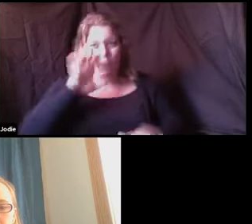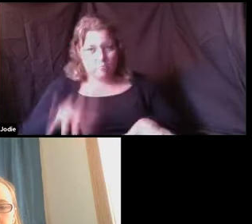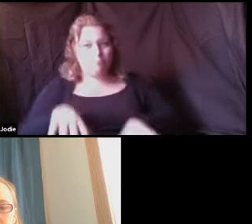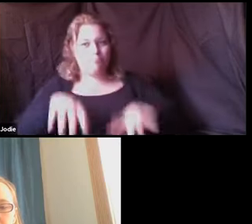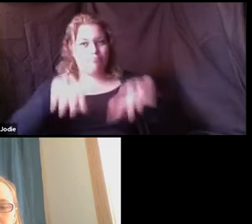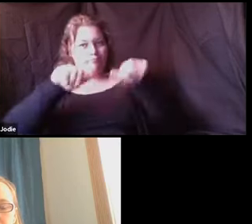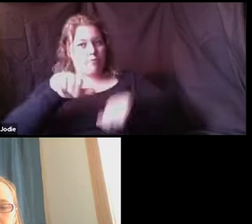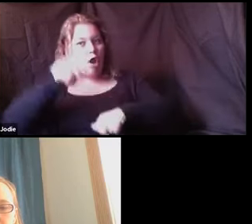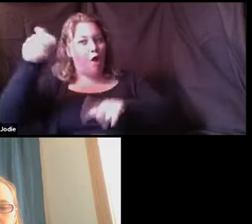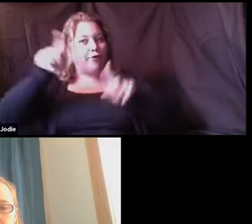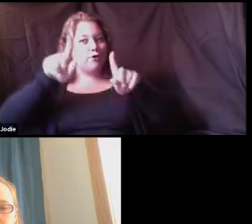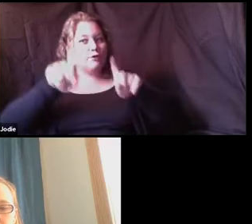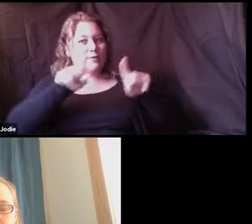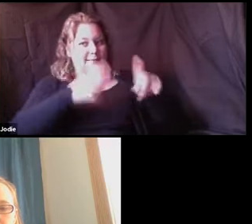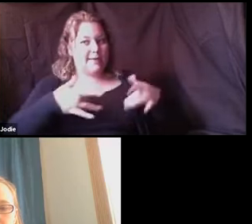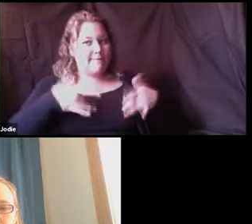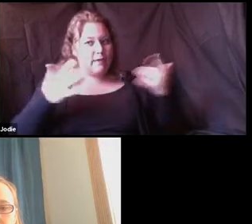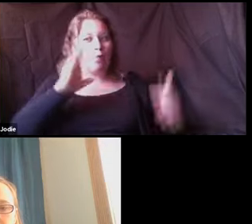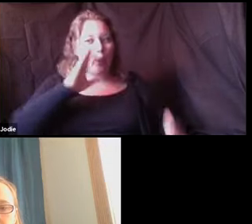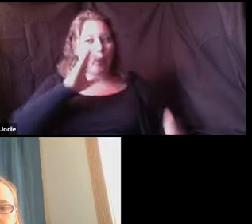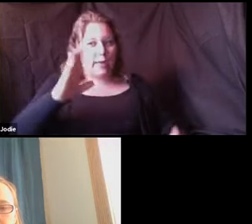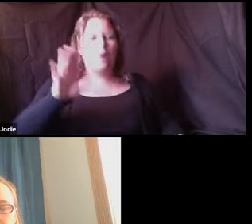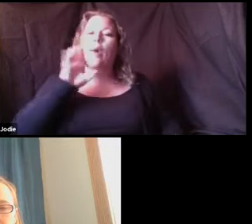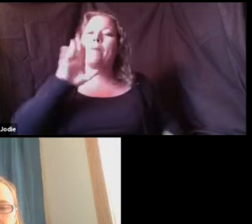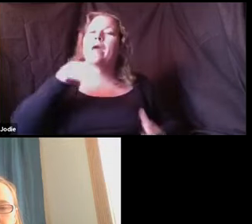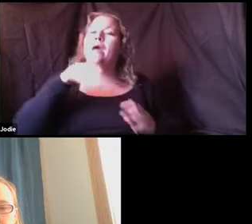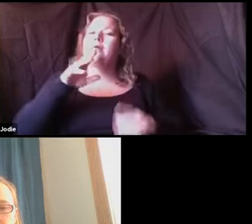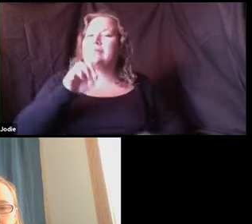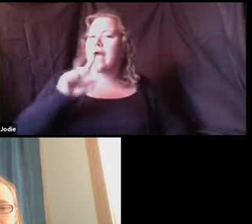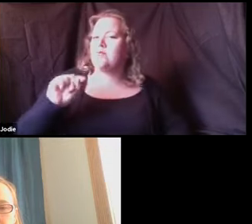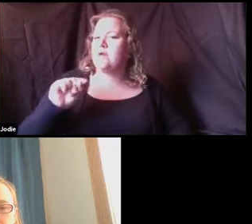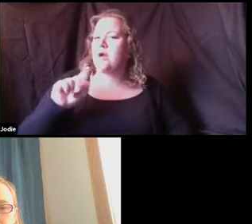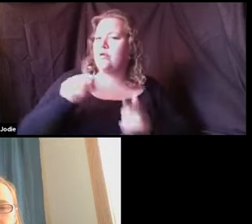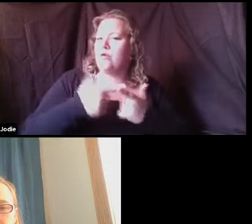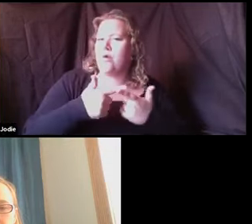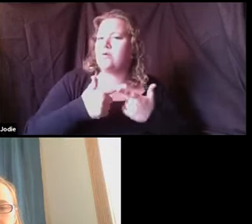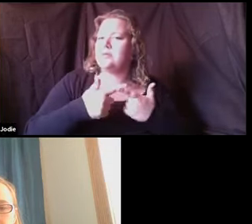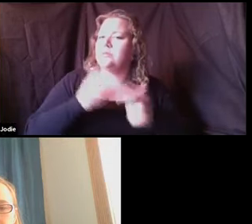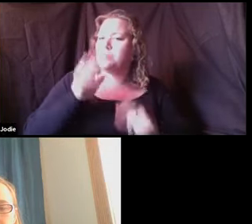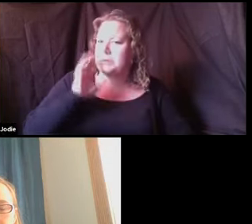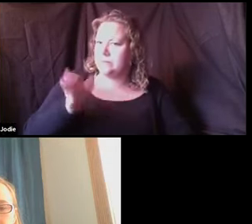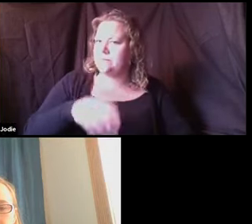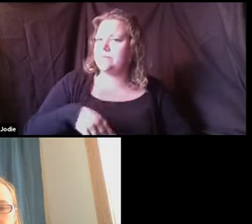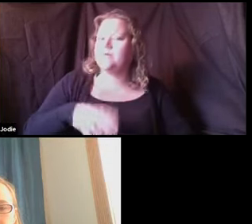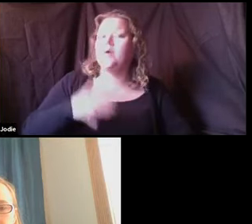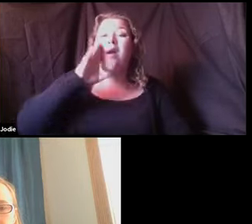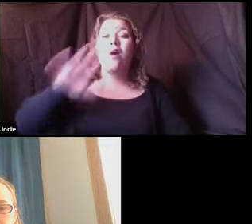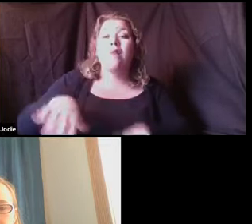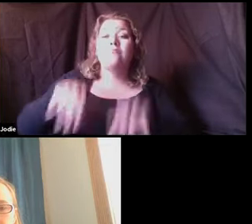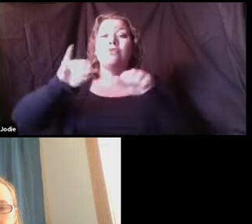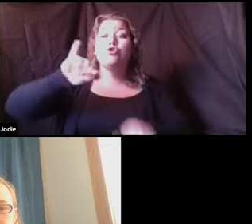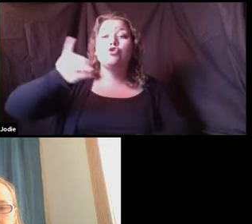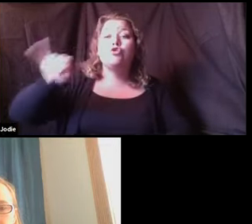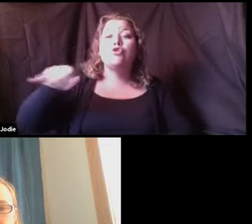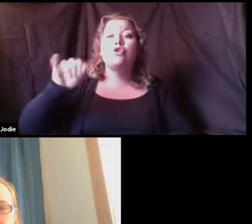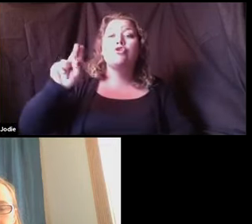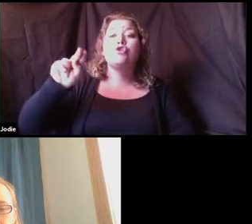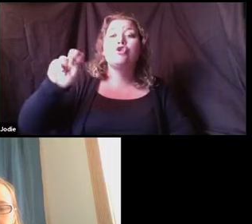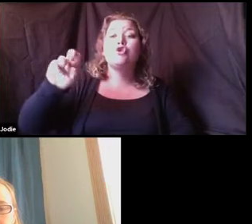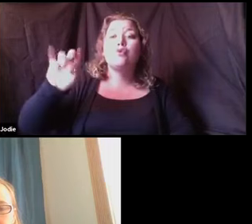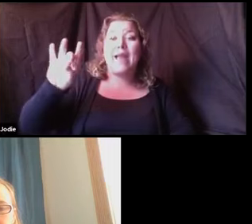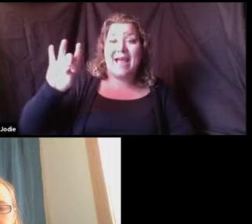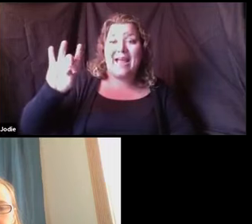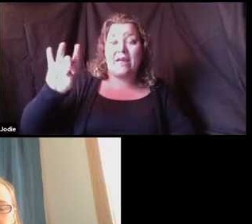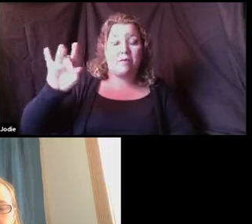Crosse, and more details will be coming, but it will be held on June 8th is our current